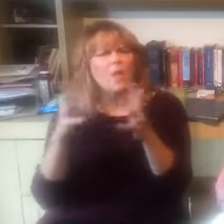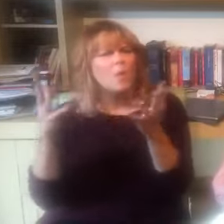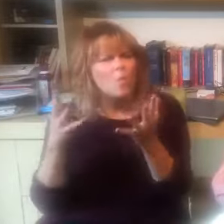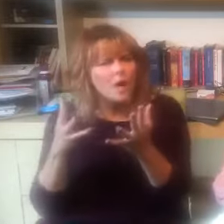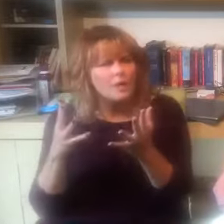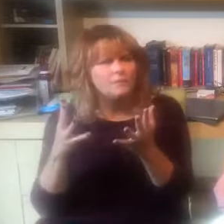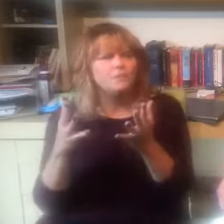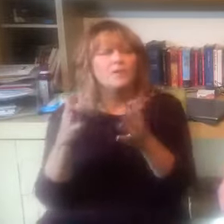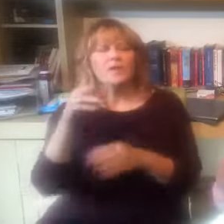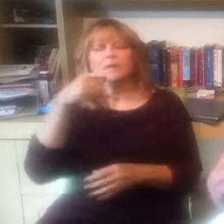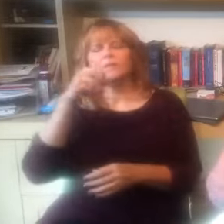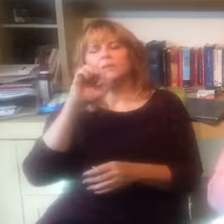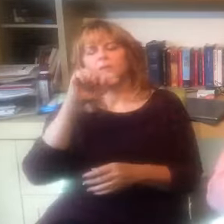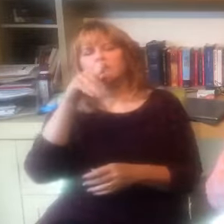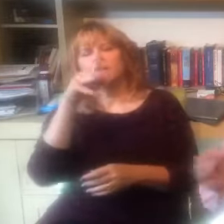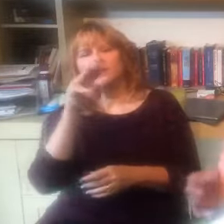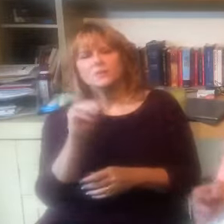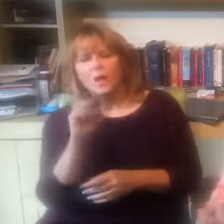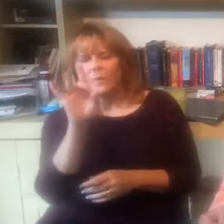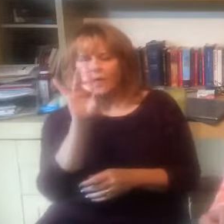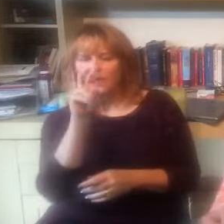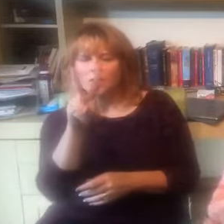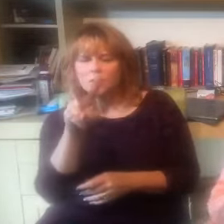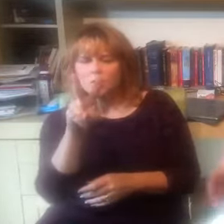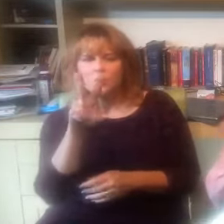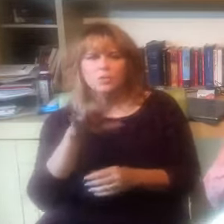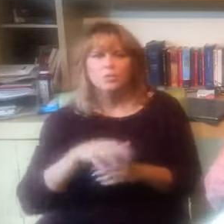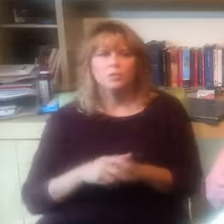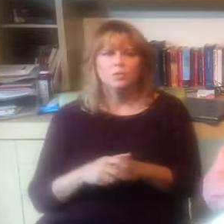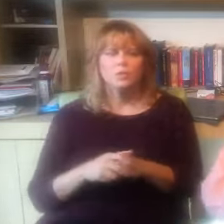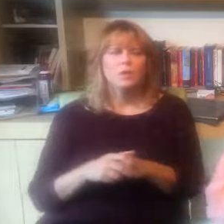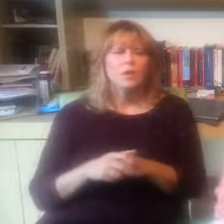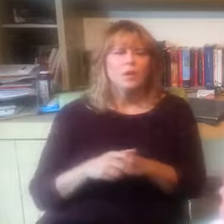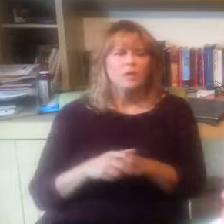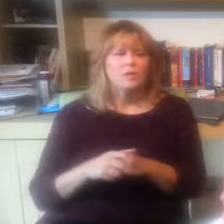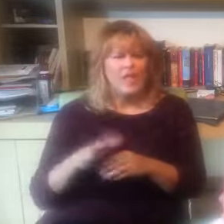find in Psalms 82. He quoted Psalms 82 when